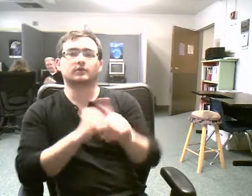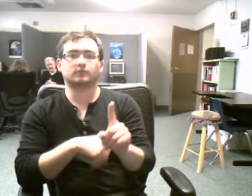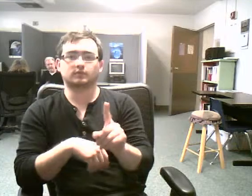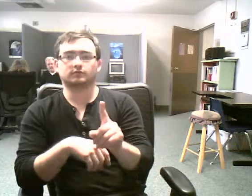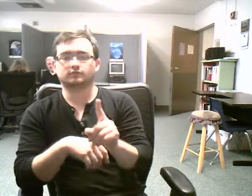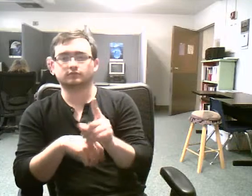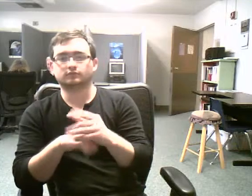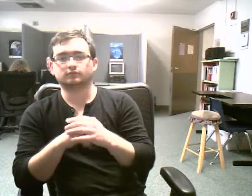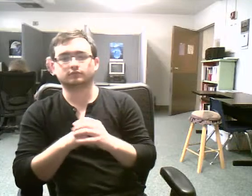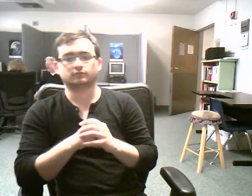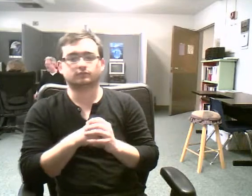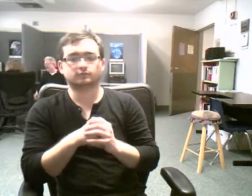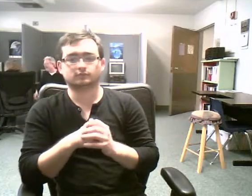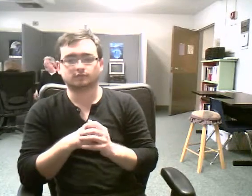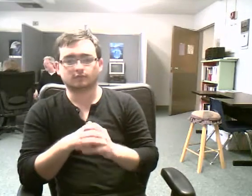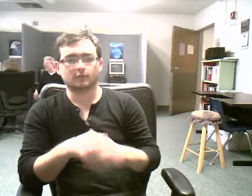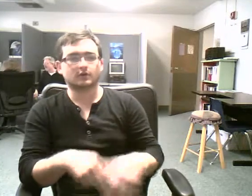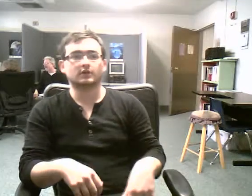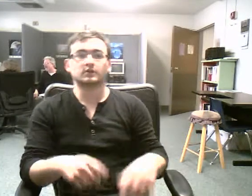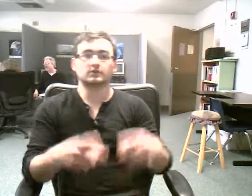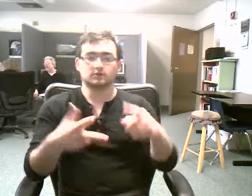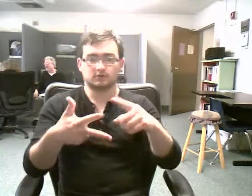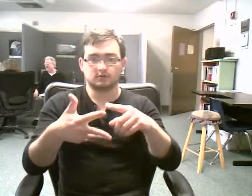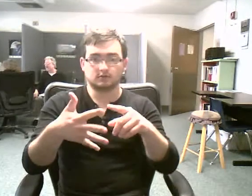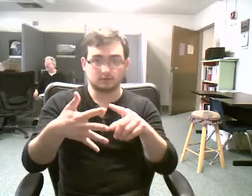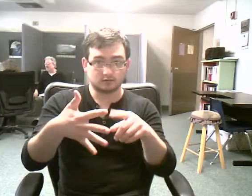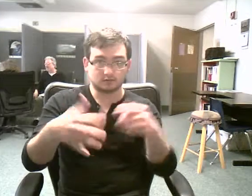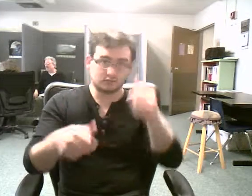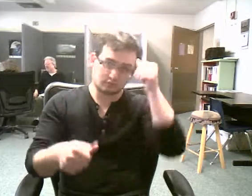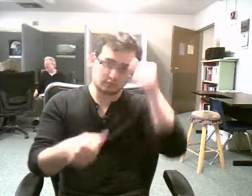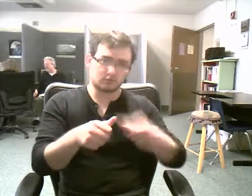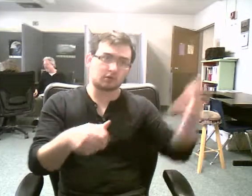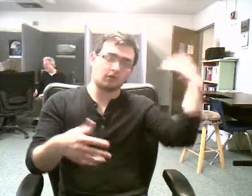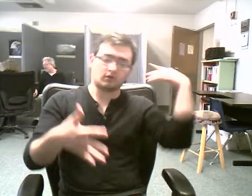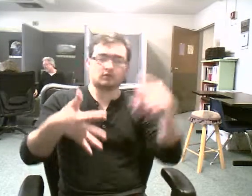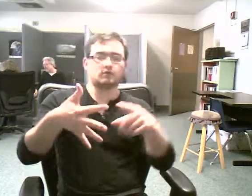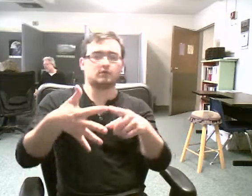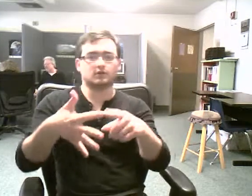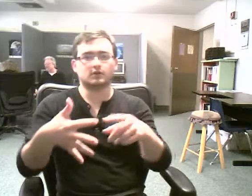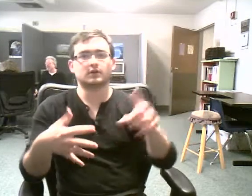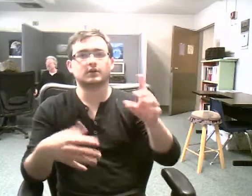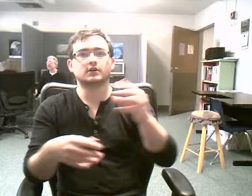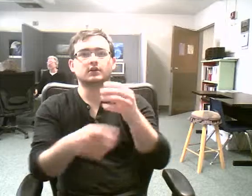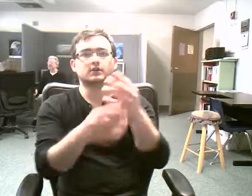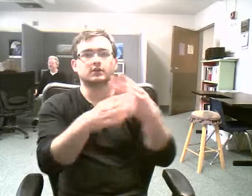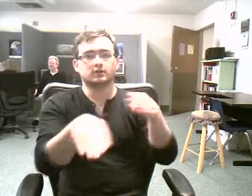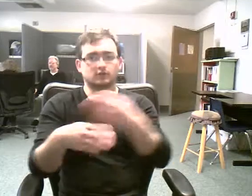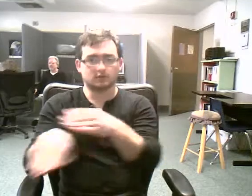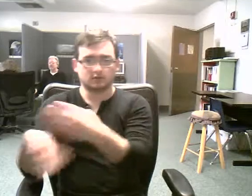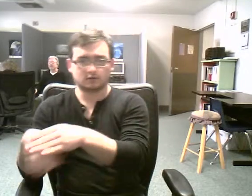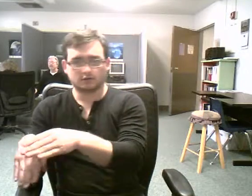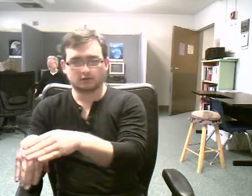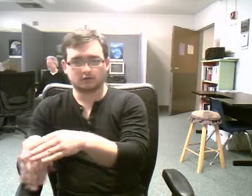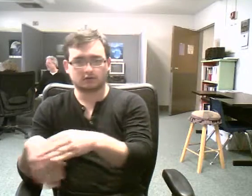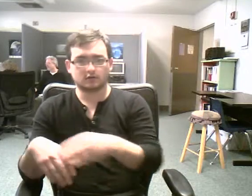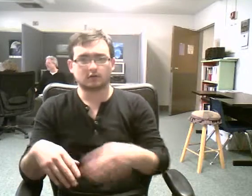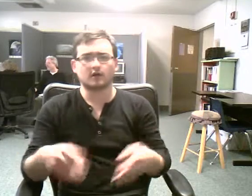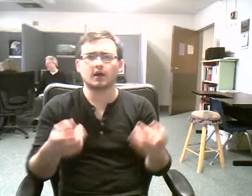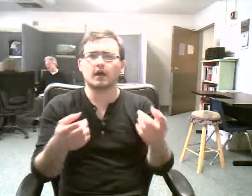decomposition reactions. They occur when a compound, a larger molecule, breaks up into smaller particles. Sometimes those